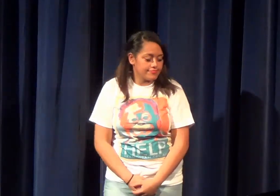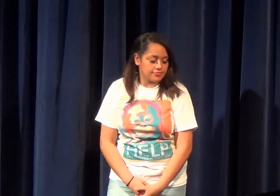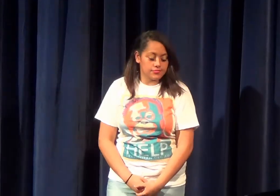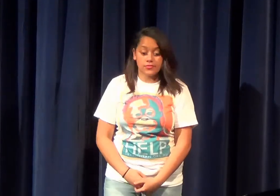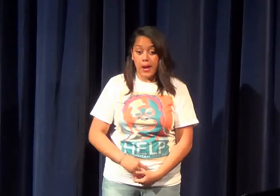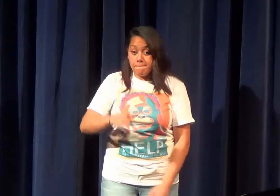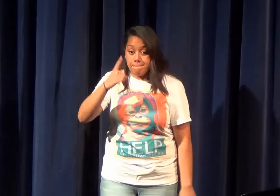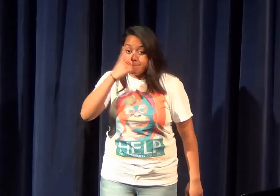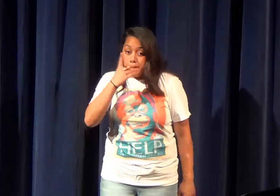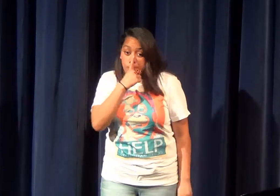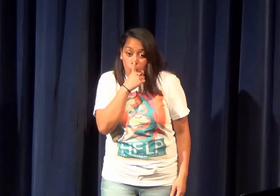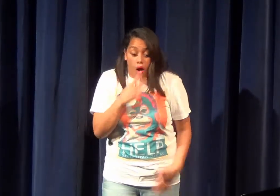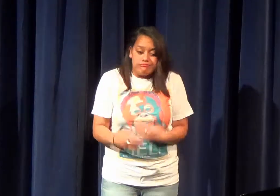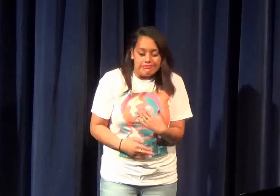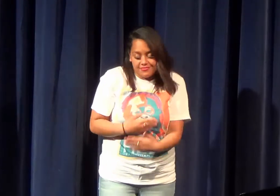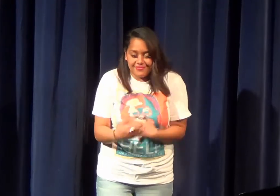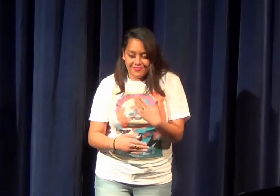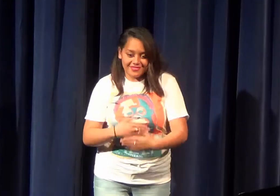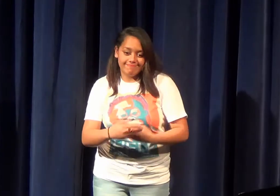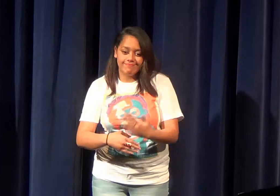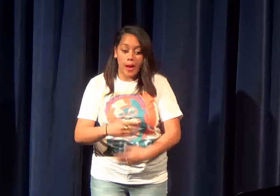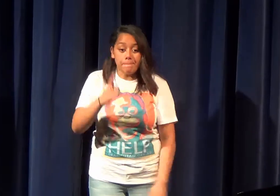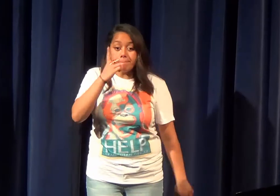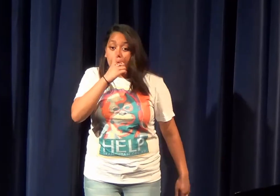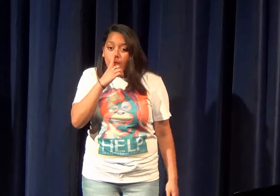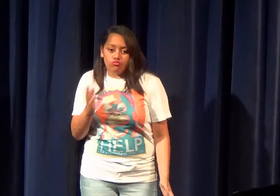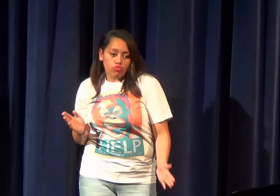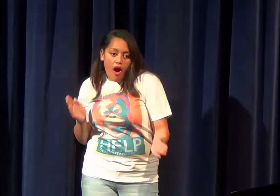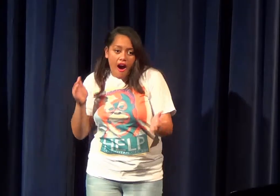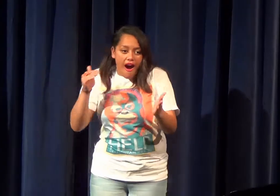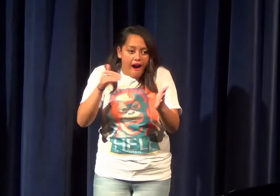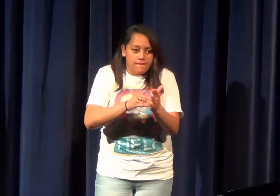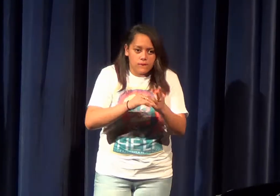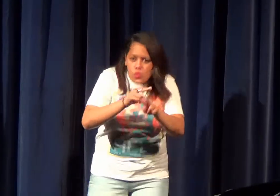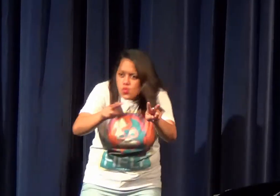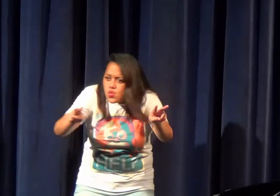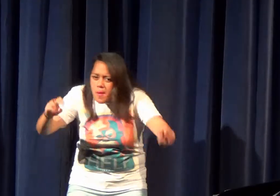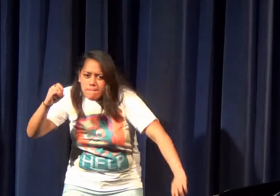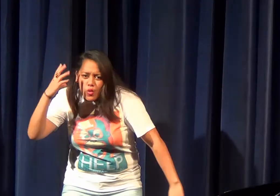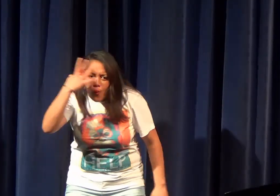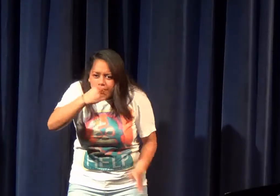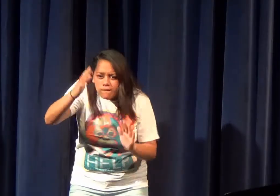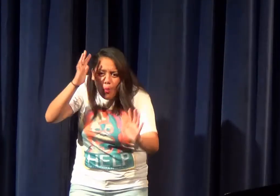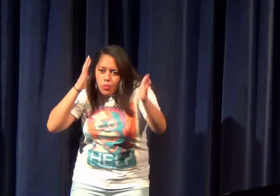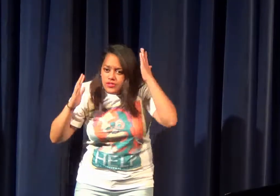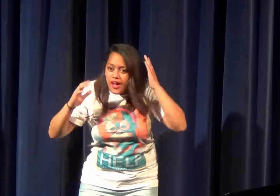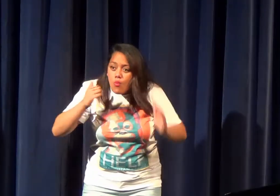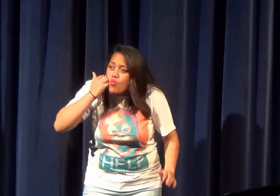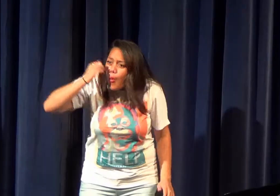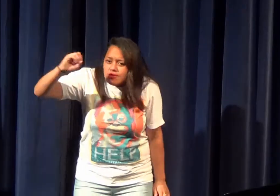Every day they'd swing around happily. As time went on, people arrived and they saw this beautiful